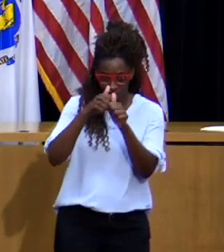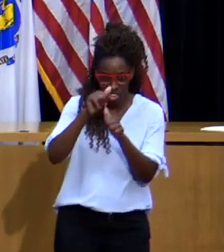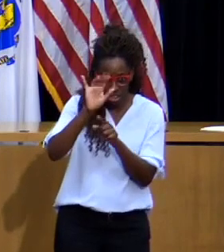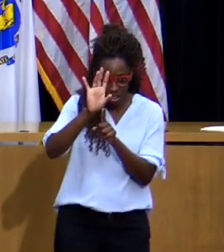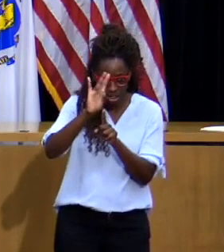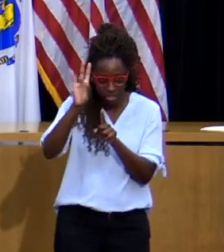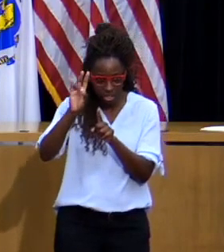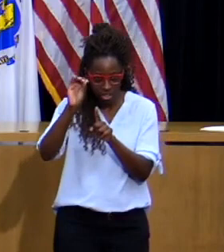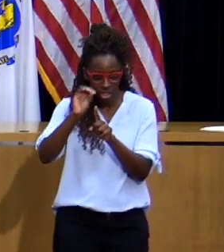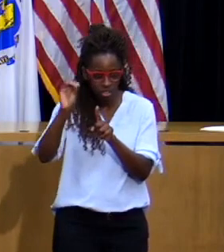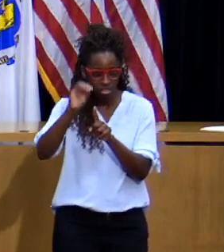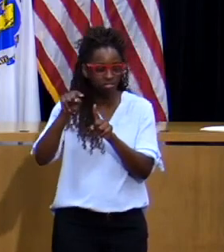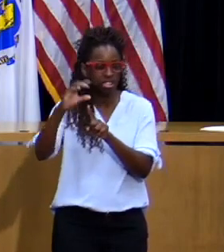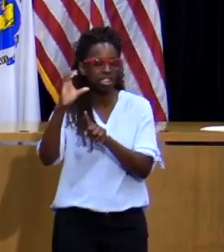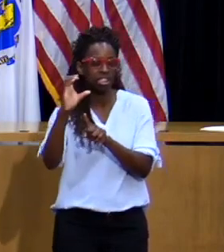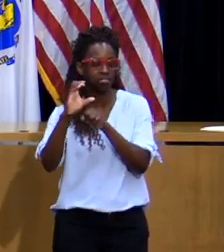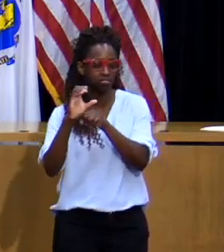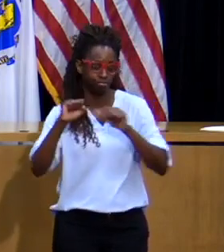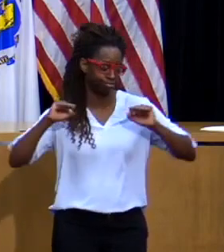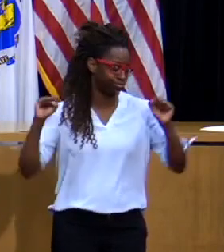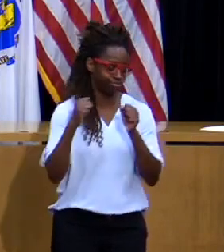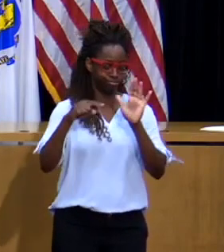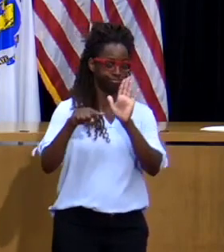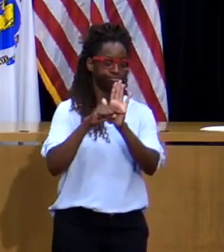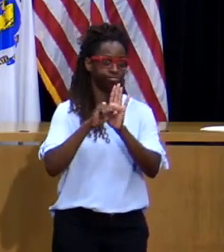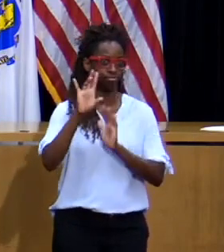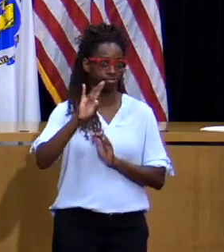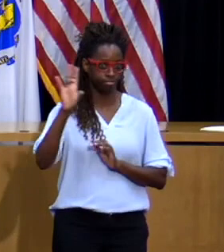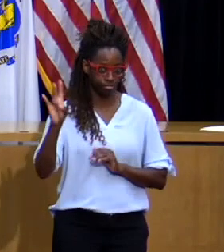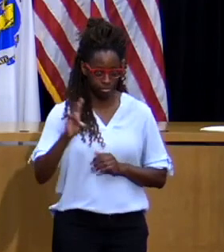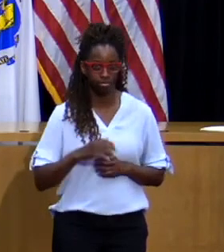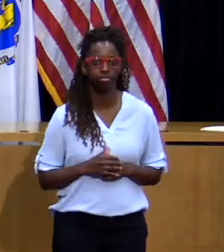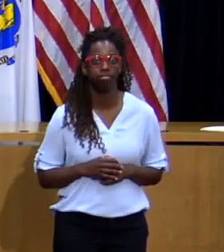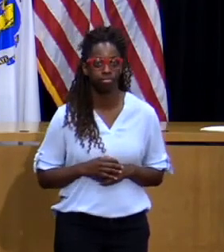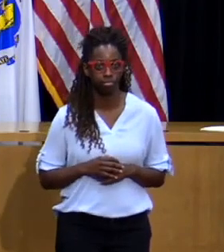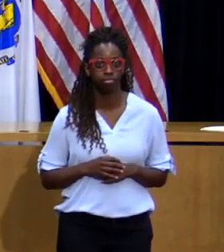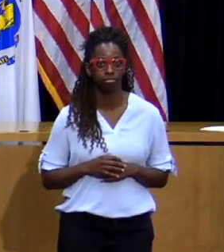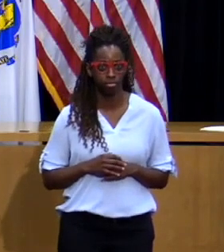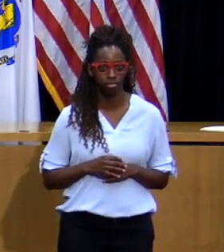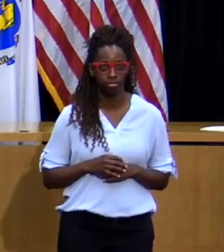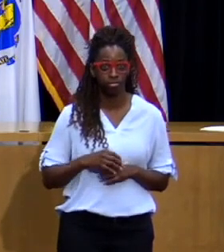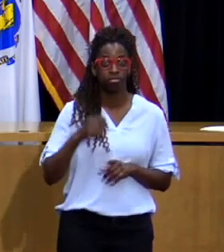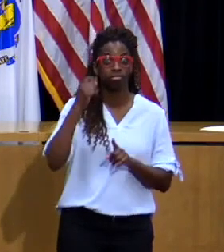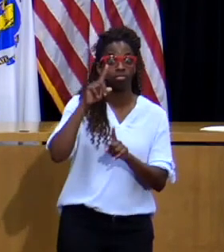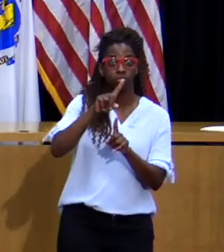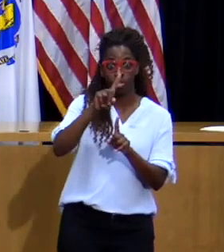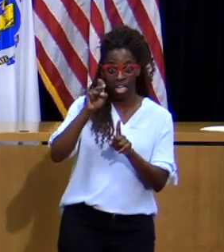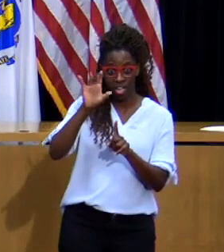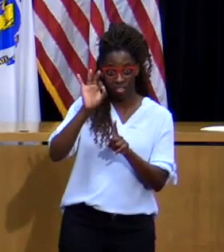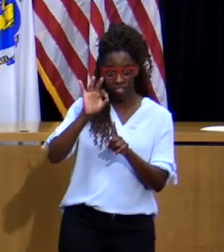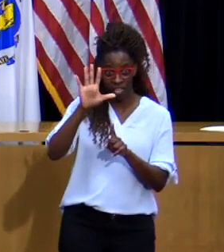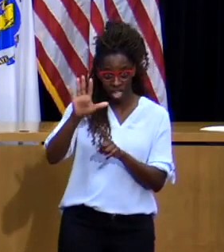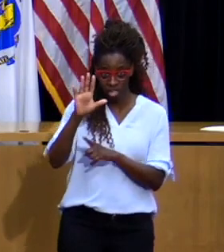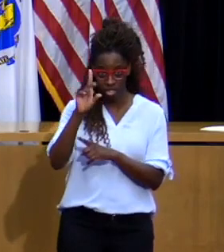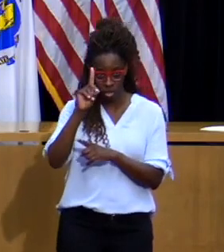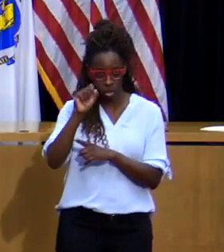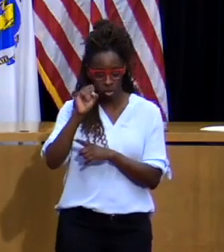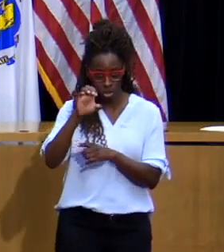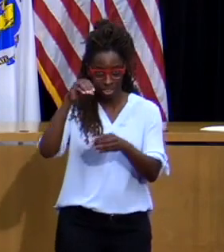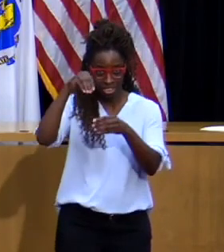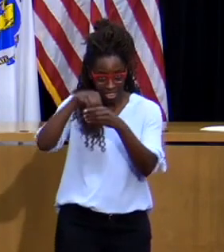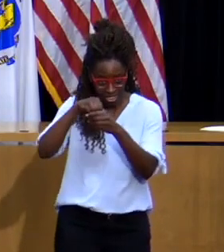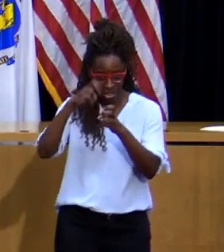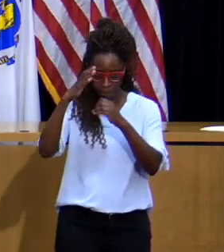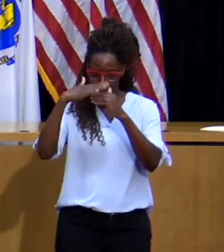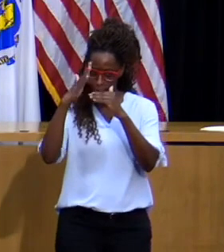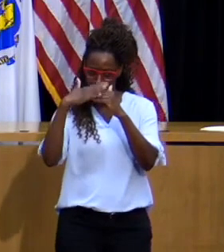to administer at least 975 doses, which is the minimum allotment of vaccine within 2 weeks, and they can